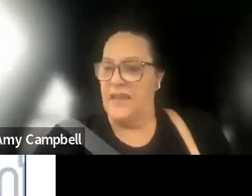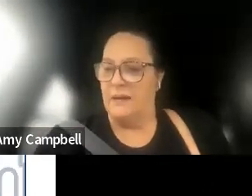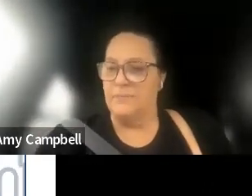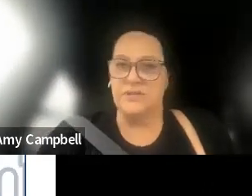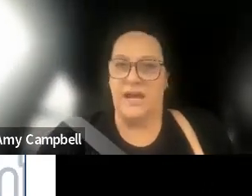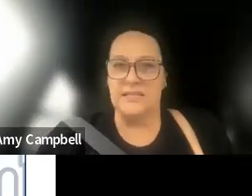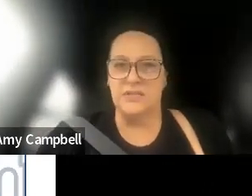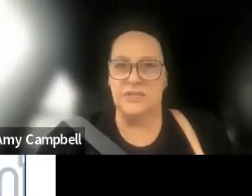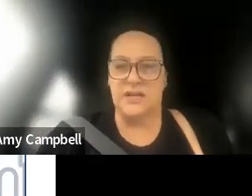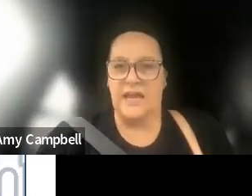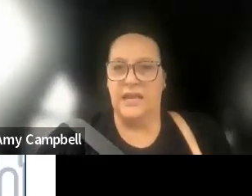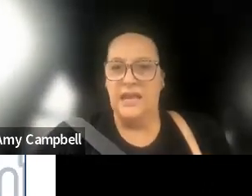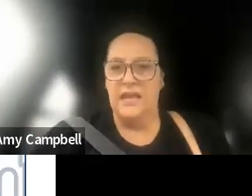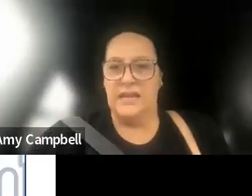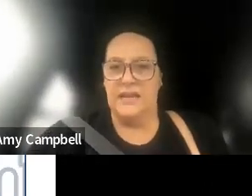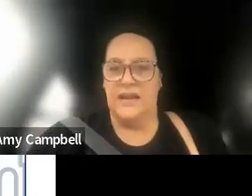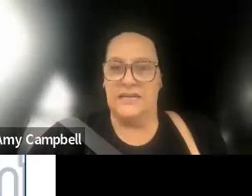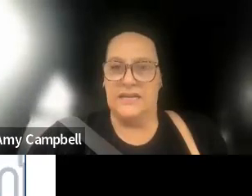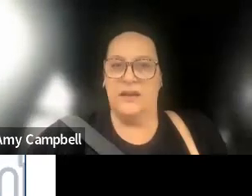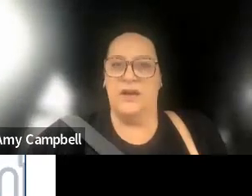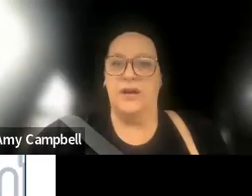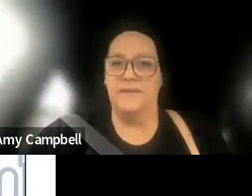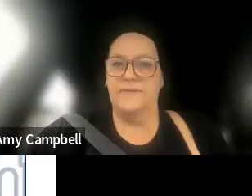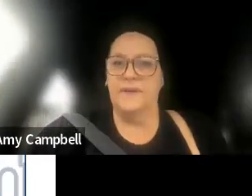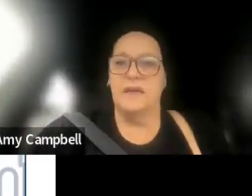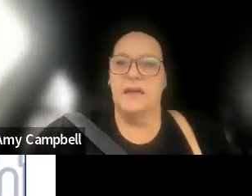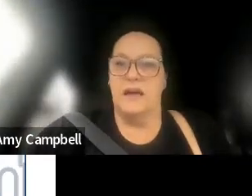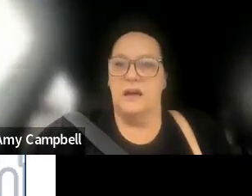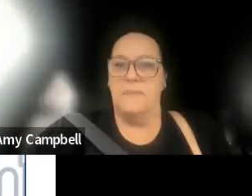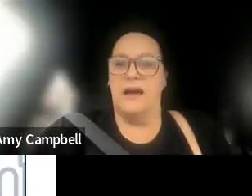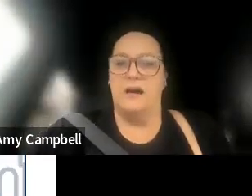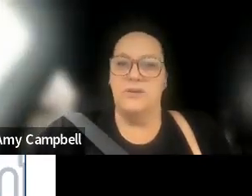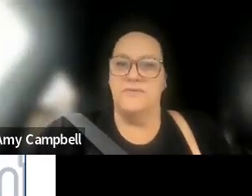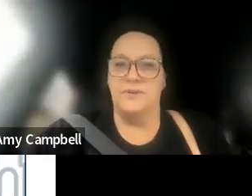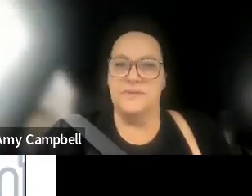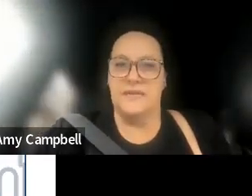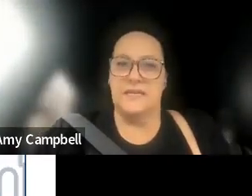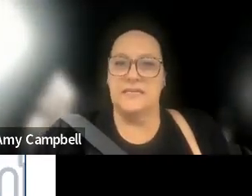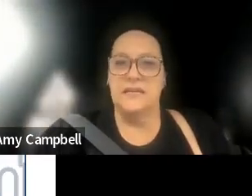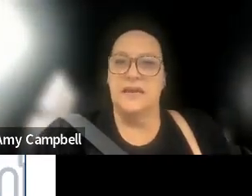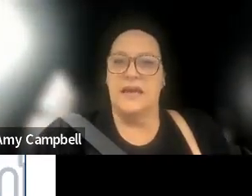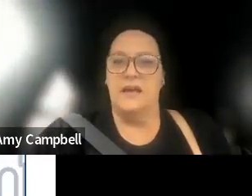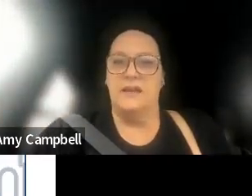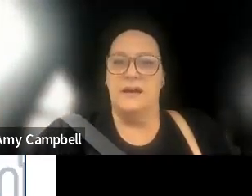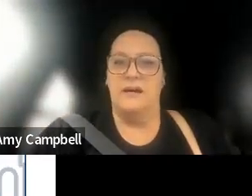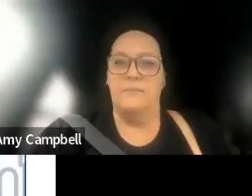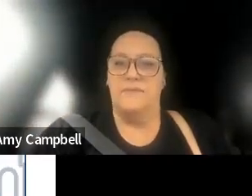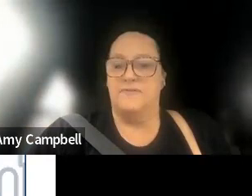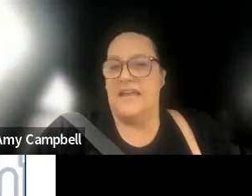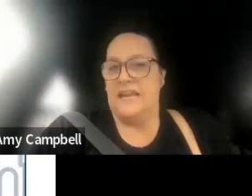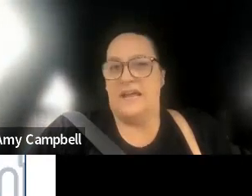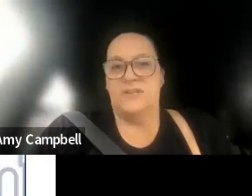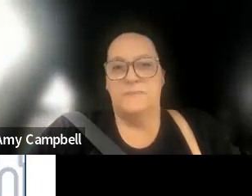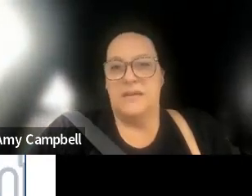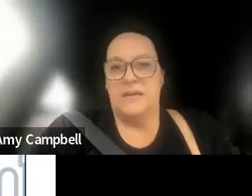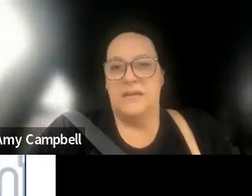on the Capitol chats, just to kind of get an idea of how you've used these and if you've